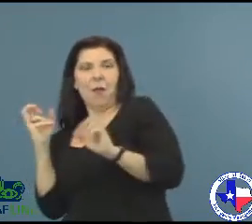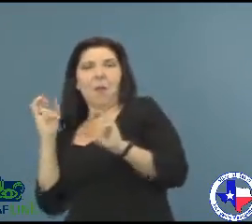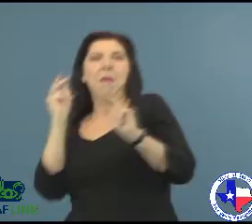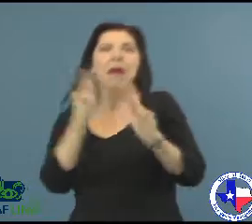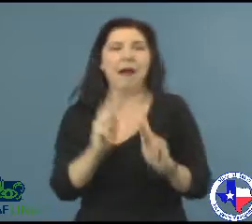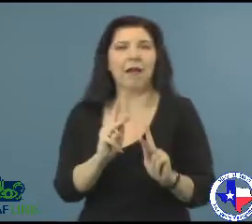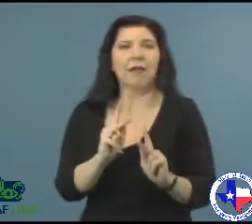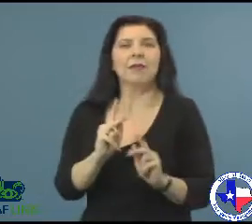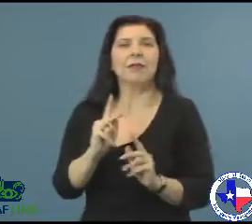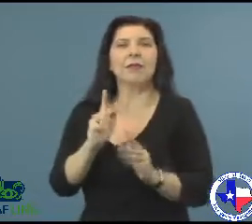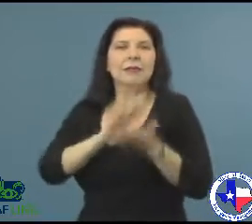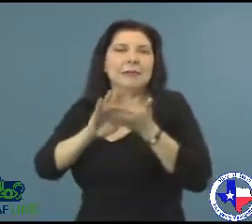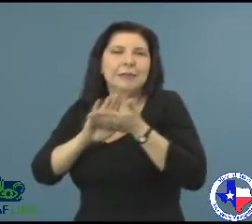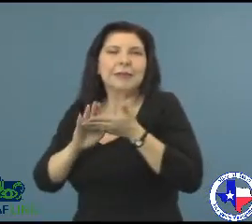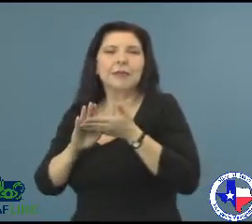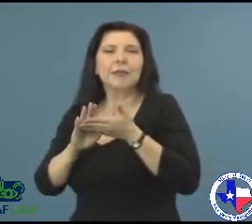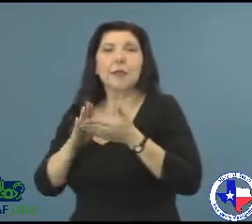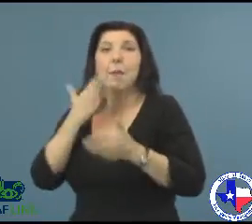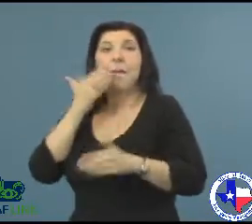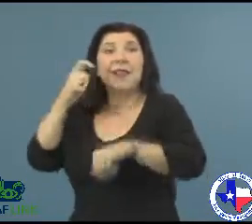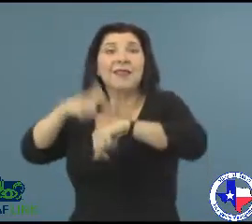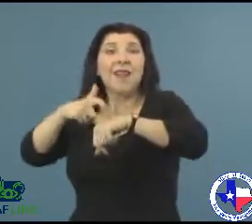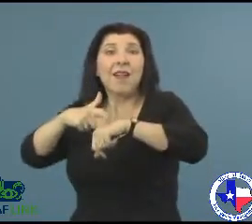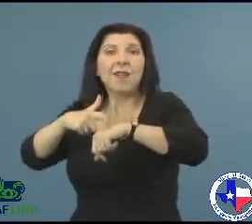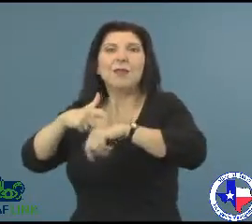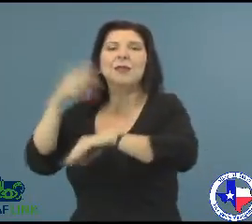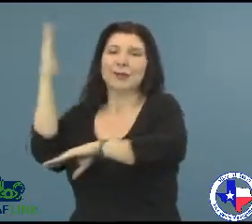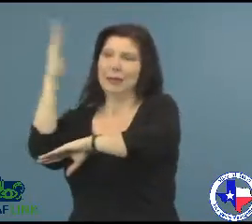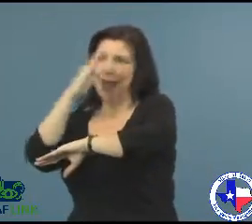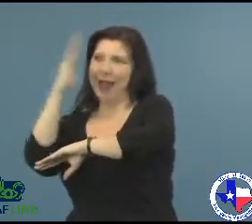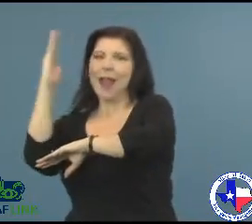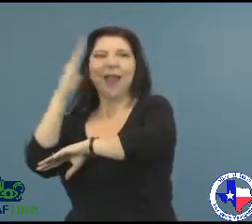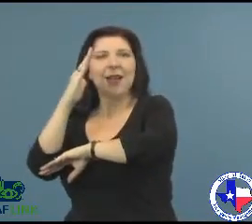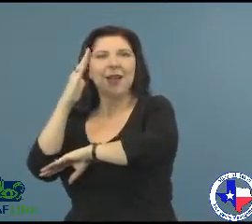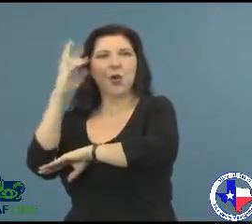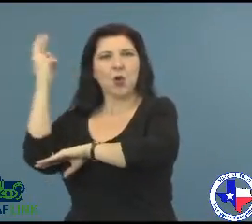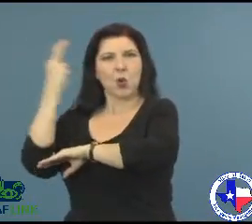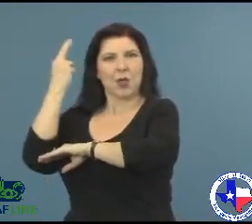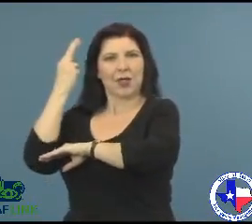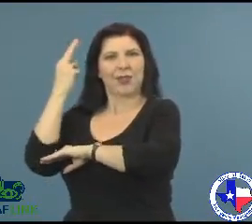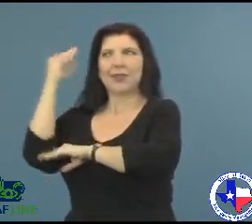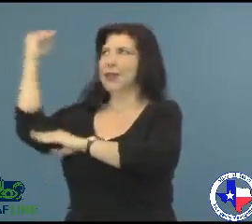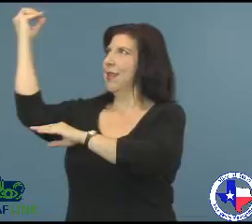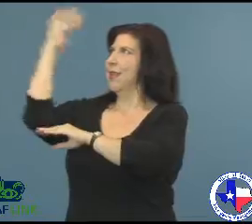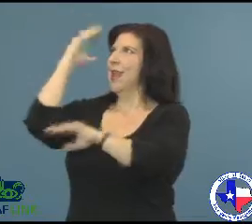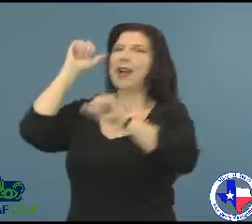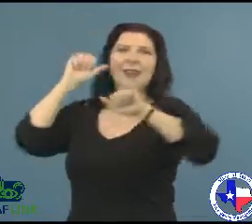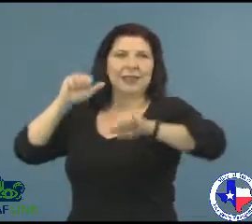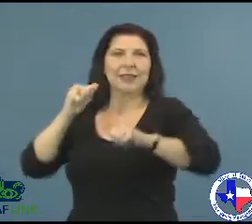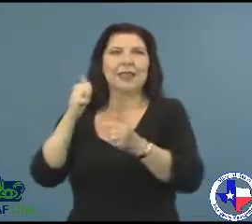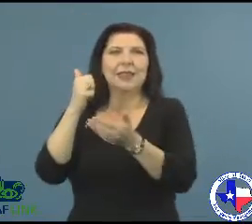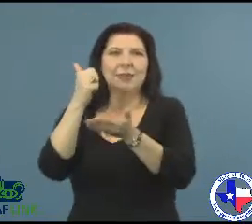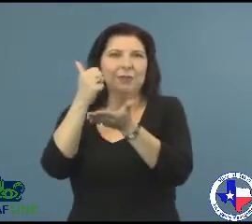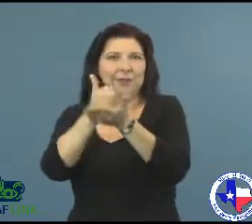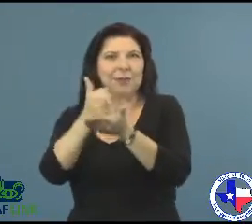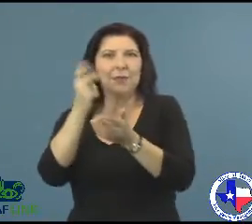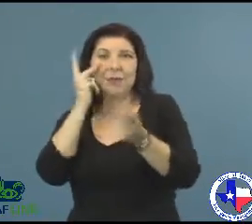Return home in daylight for best visibility and to be aware of any unsafe power